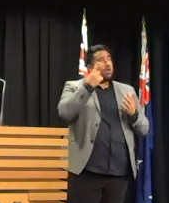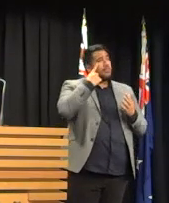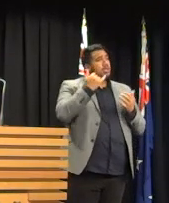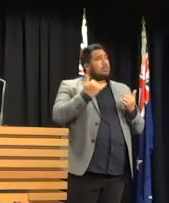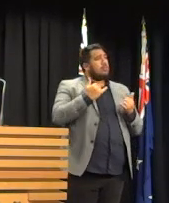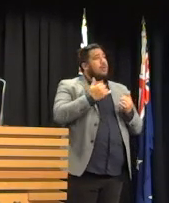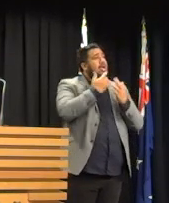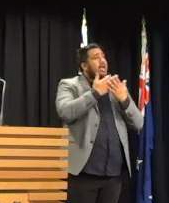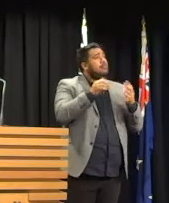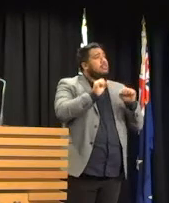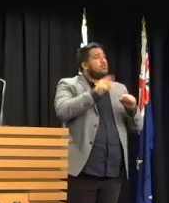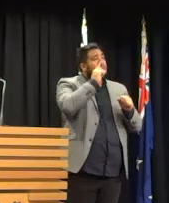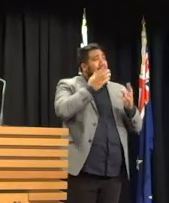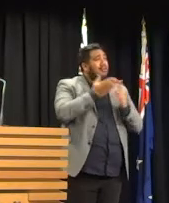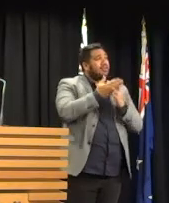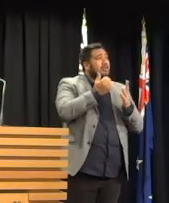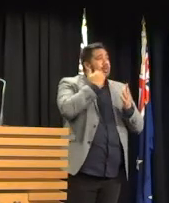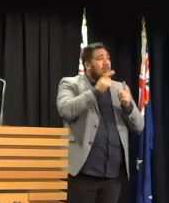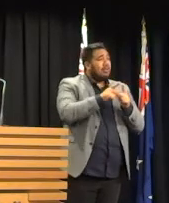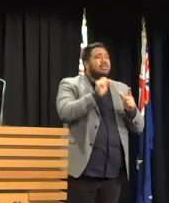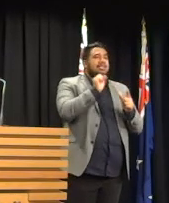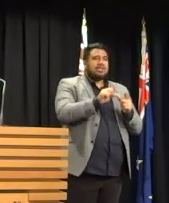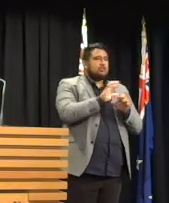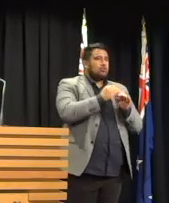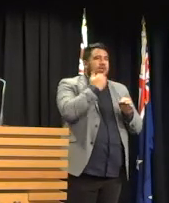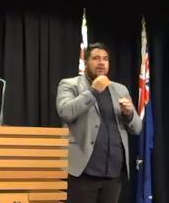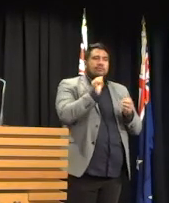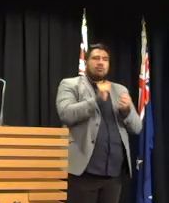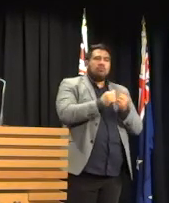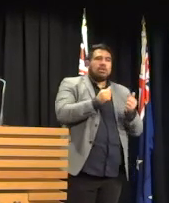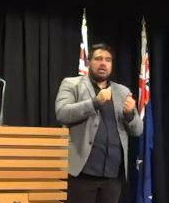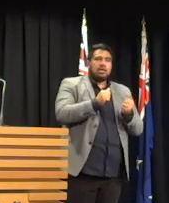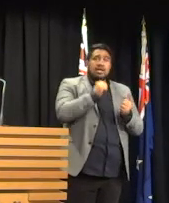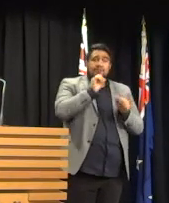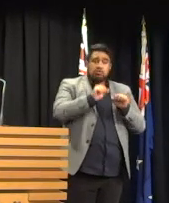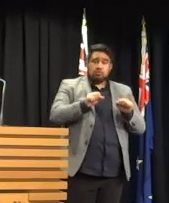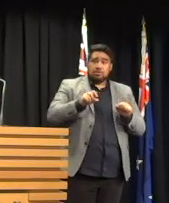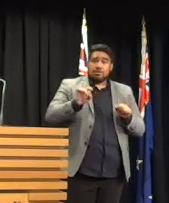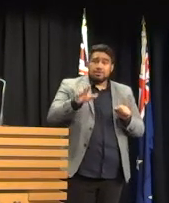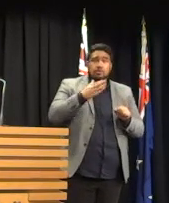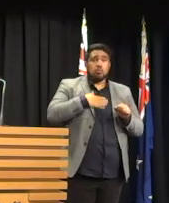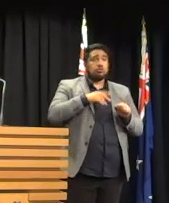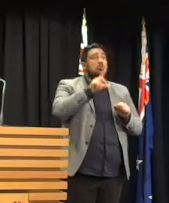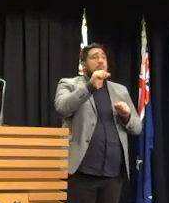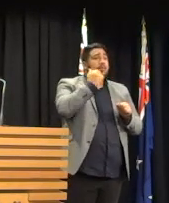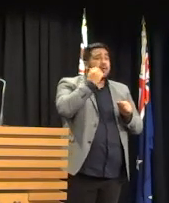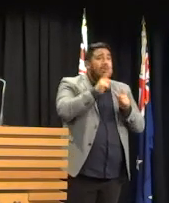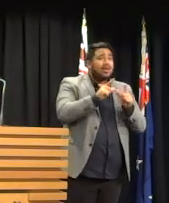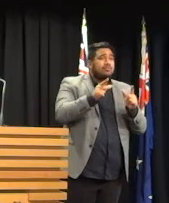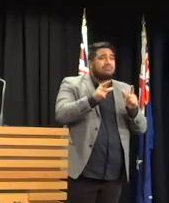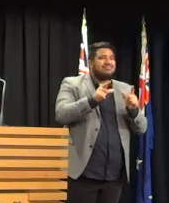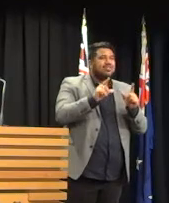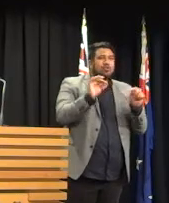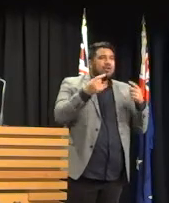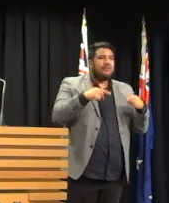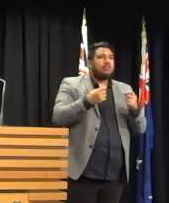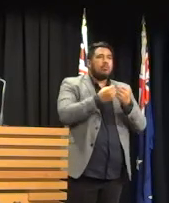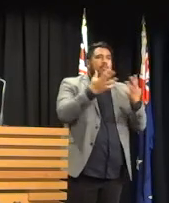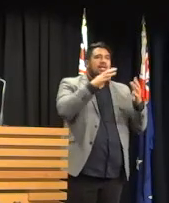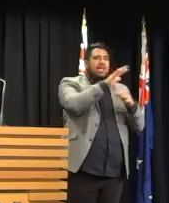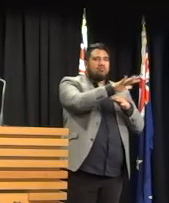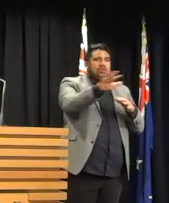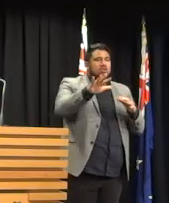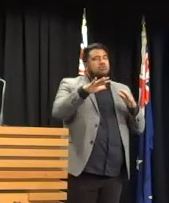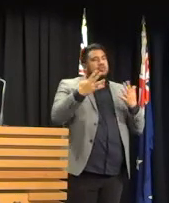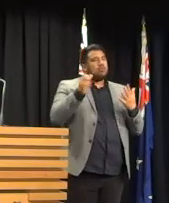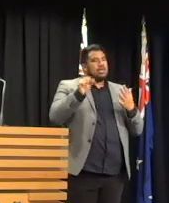students who are able to access Te Reo is inadequate. You know, even if they choose to, it's not an option available often in some areas. So that